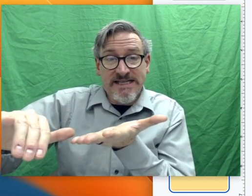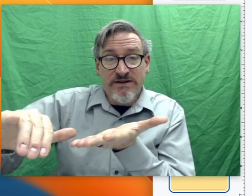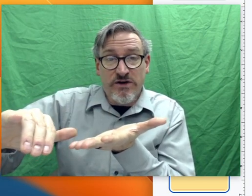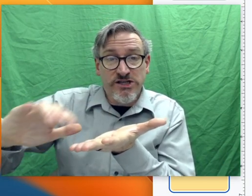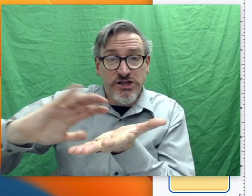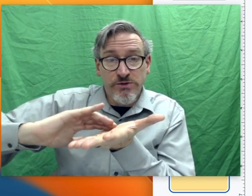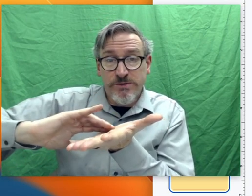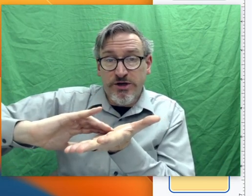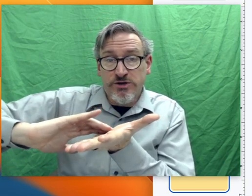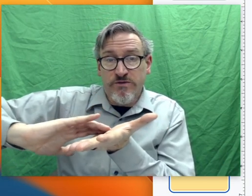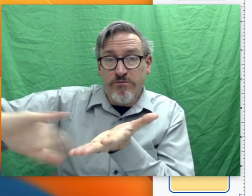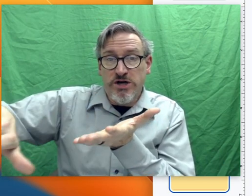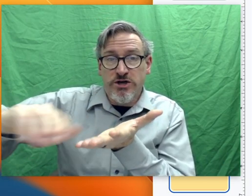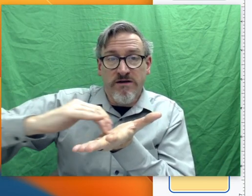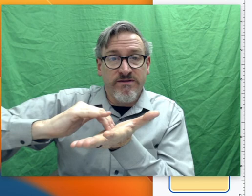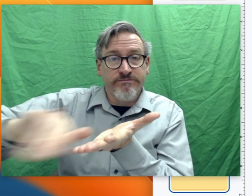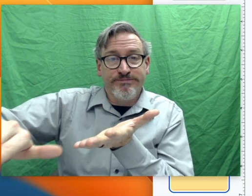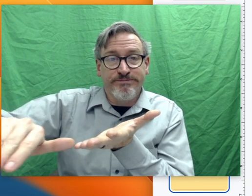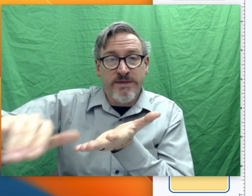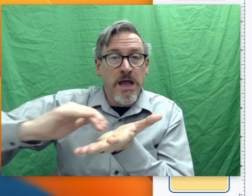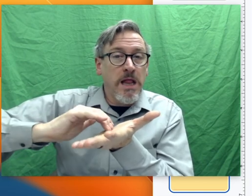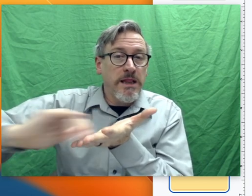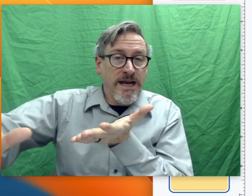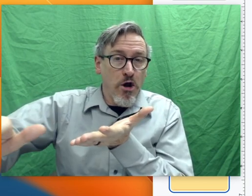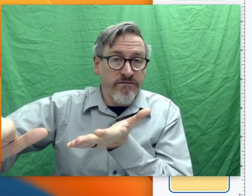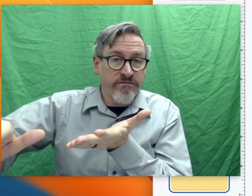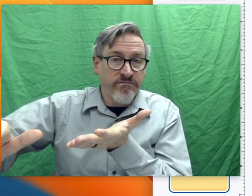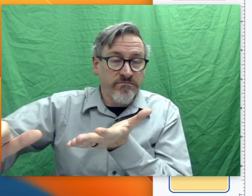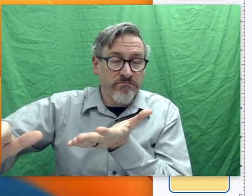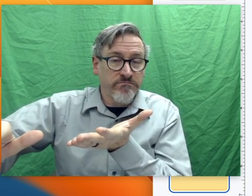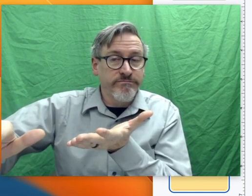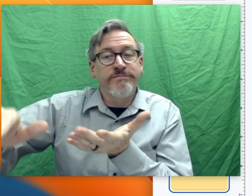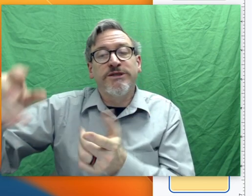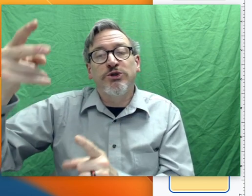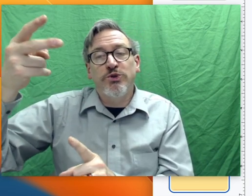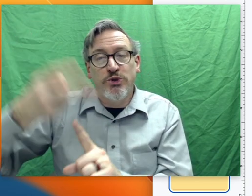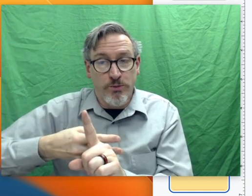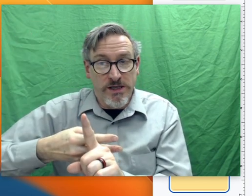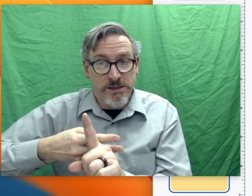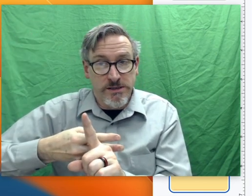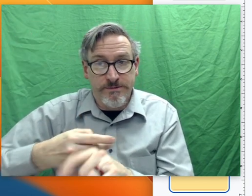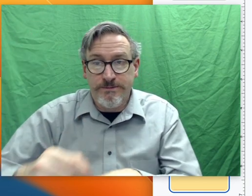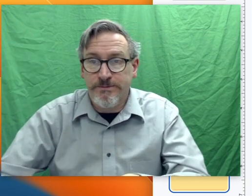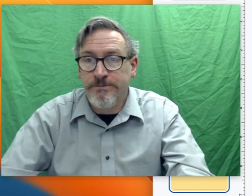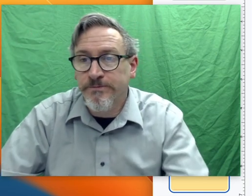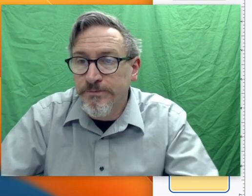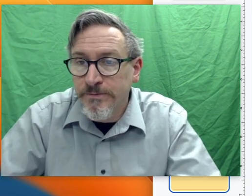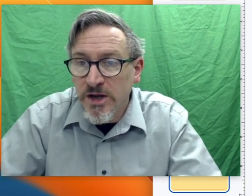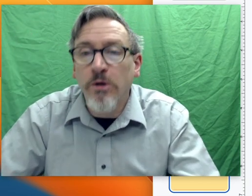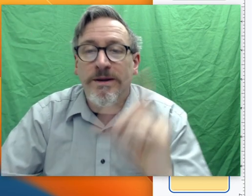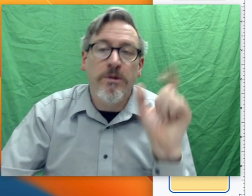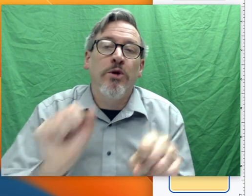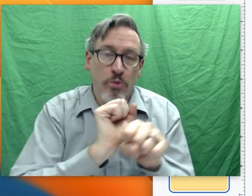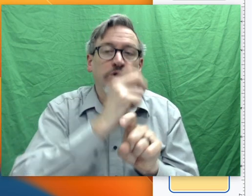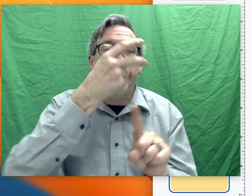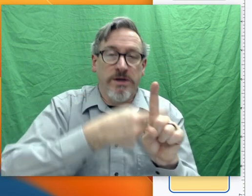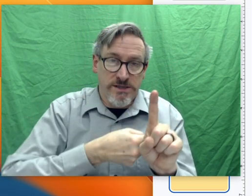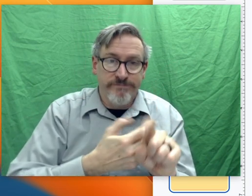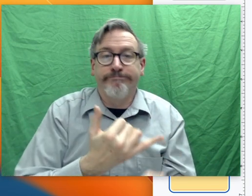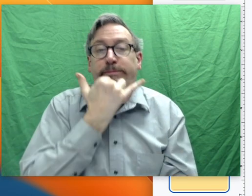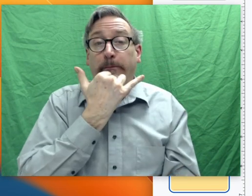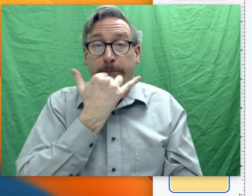like the sign for excused, but you're sort of brushed off. Laid off, 2 months. Oh, wait, or